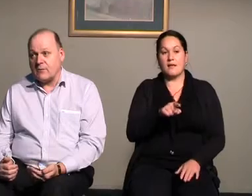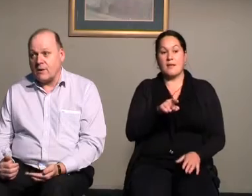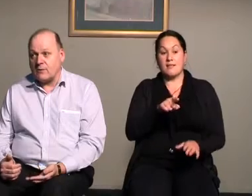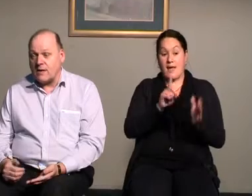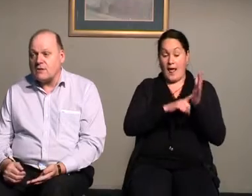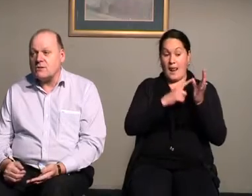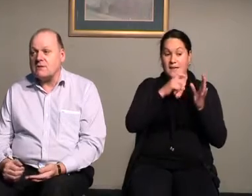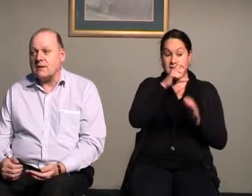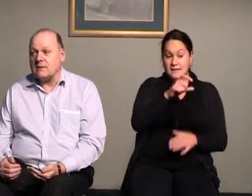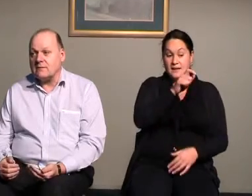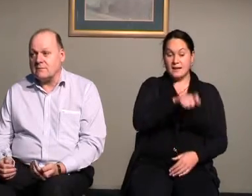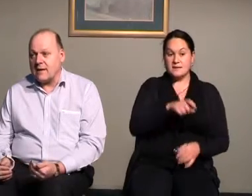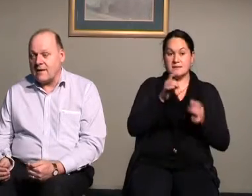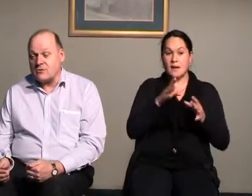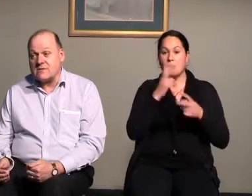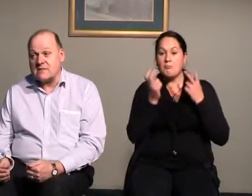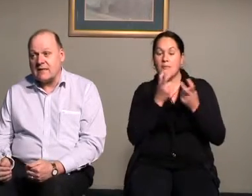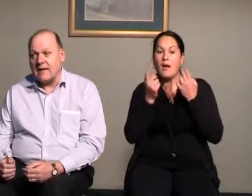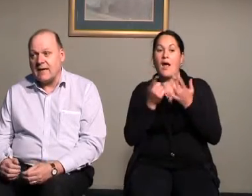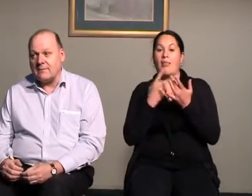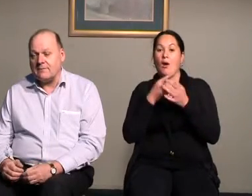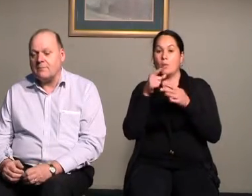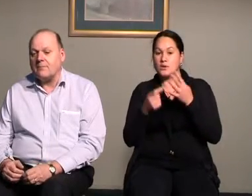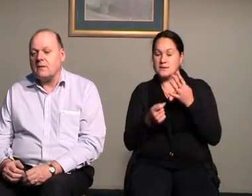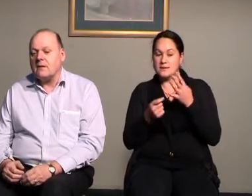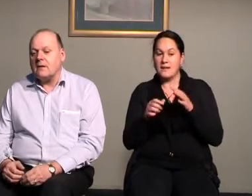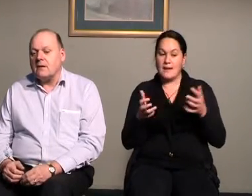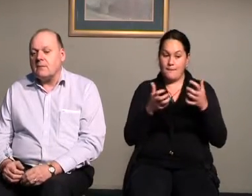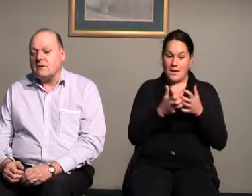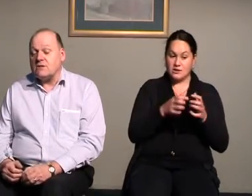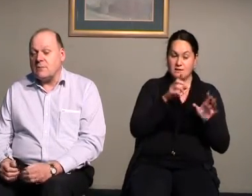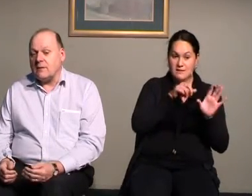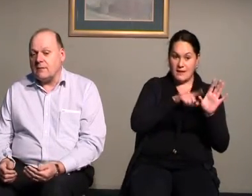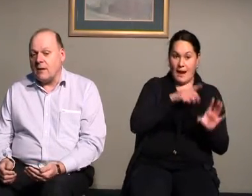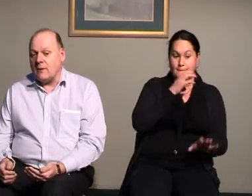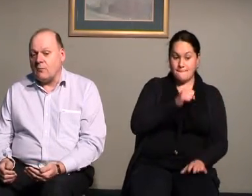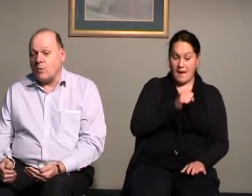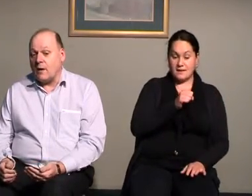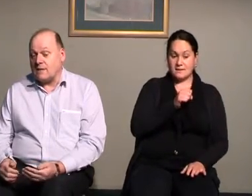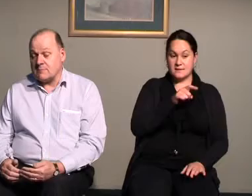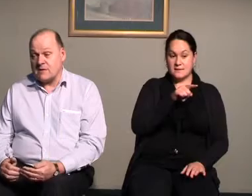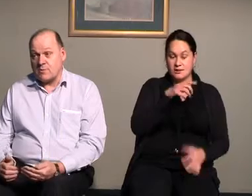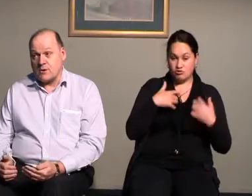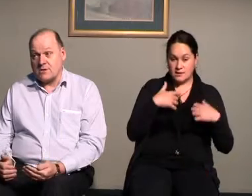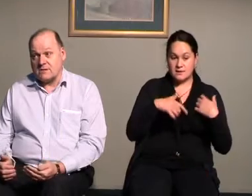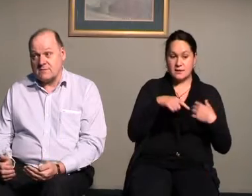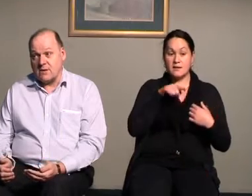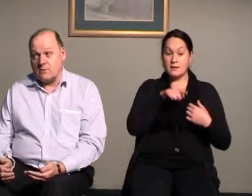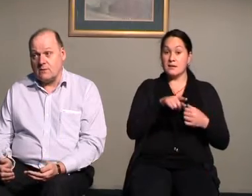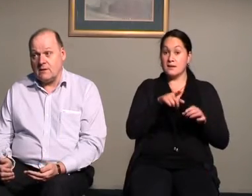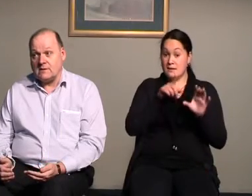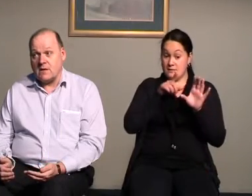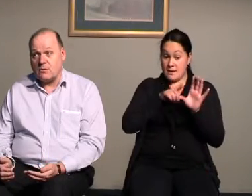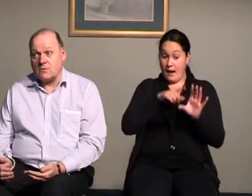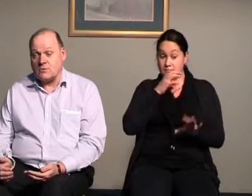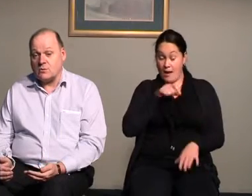options about recreation, about the interests that he had. But this young man had some aspirations of his